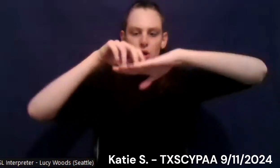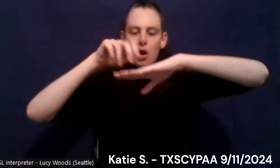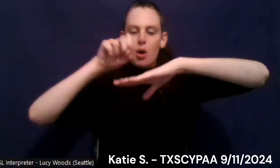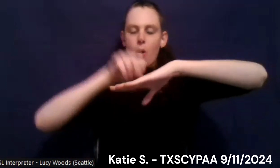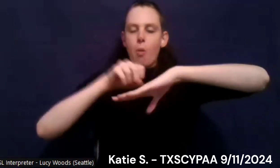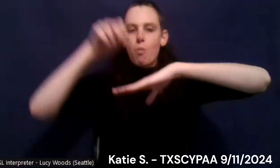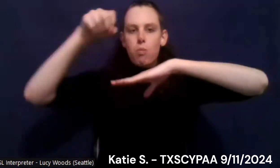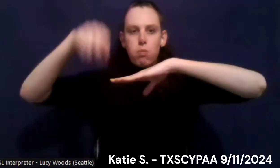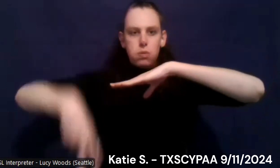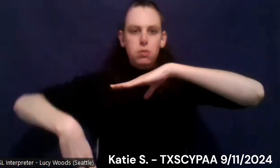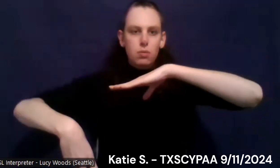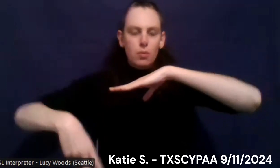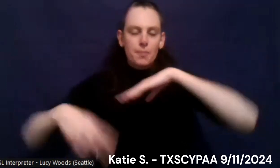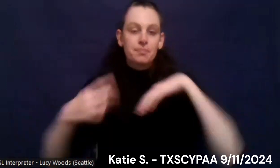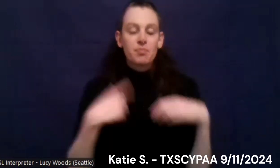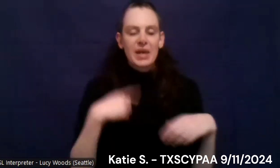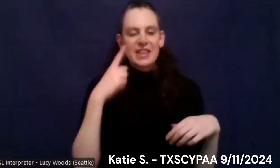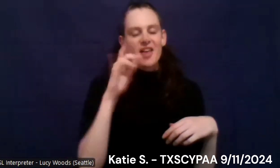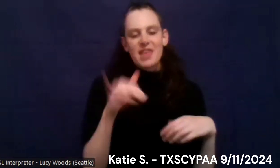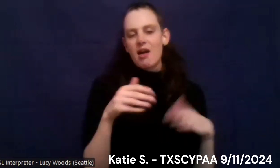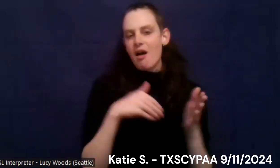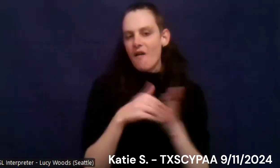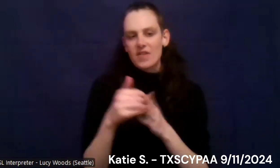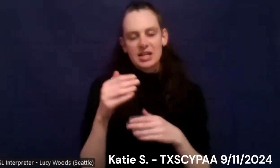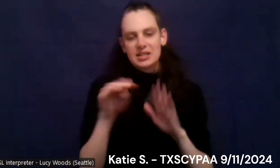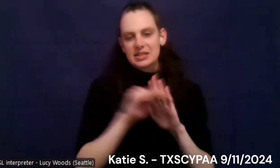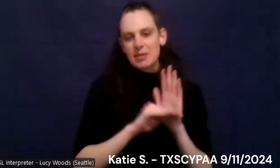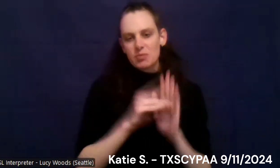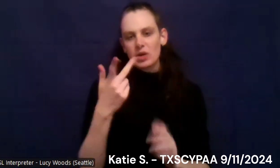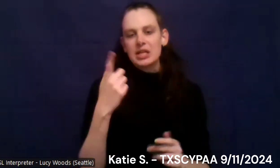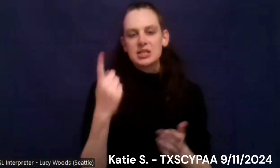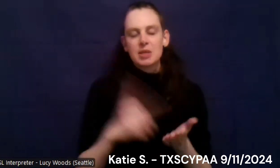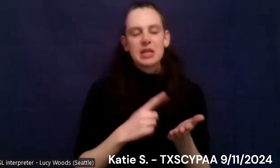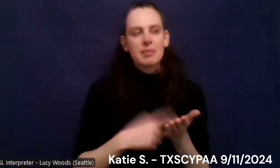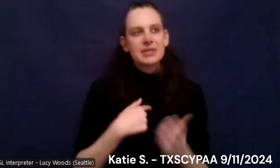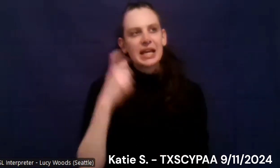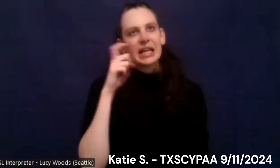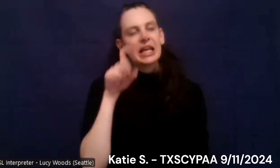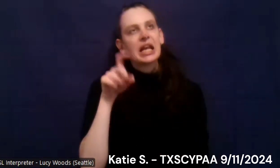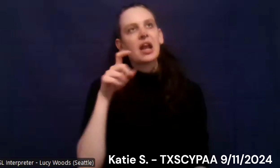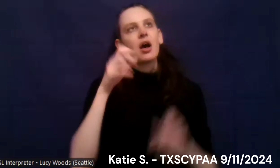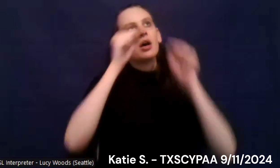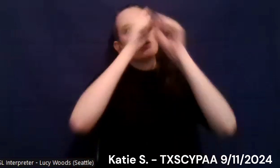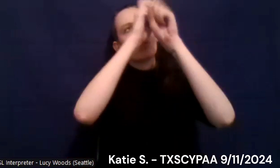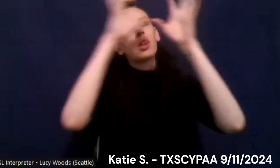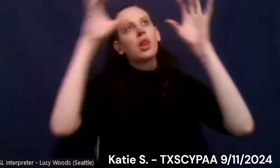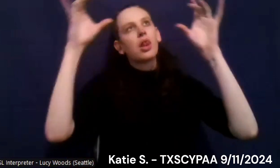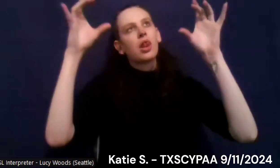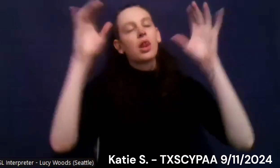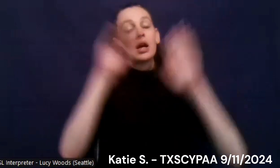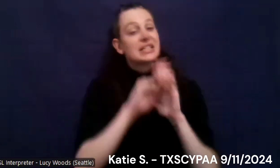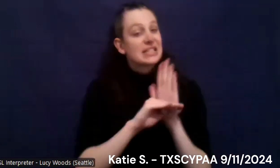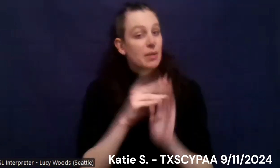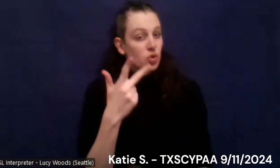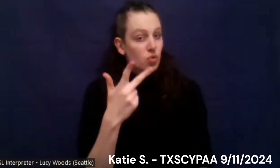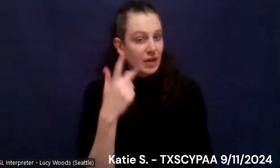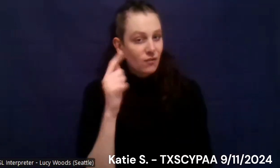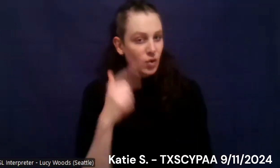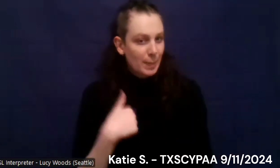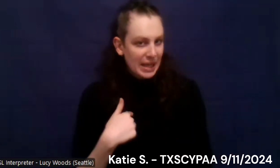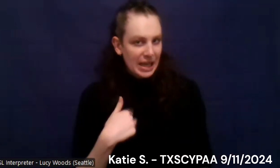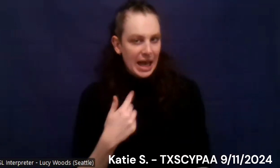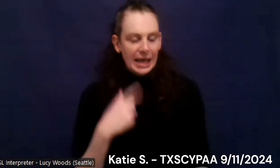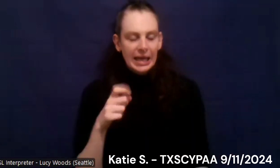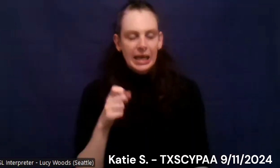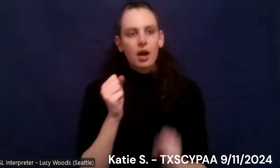three because I'm of the variety where sometimes I just have to visualize it. So sometimes like step three for me with things is I physically